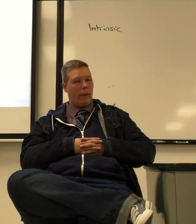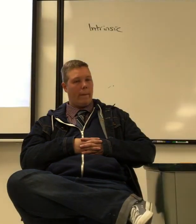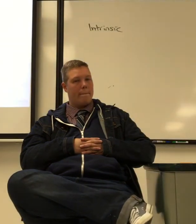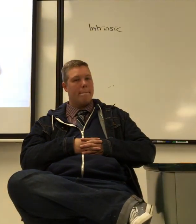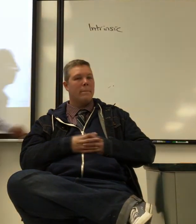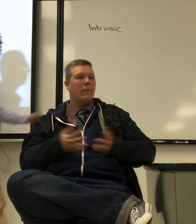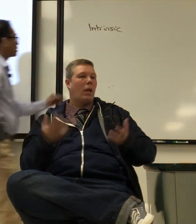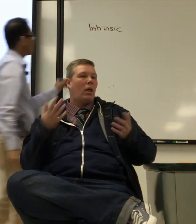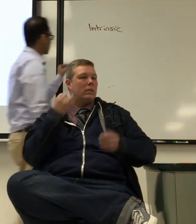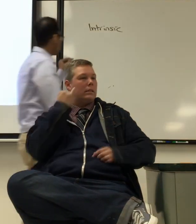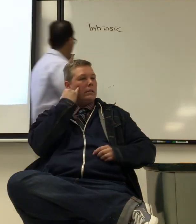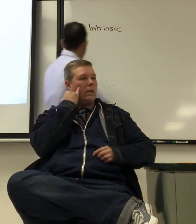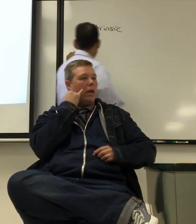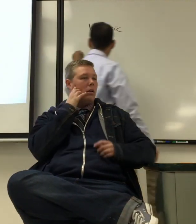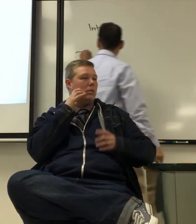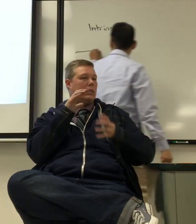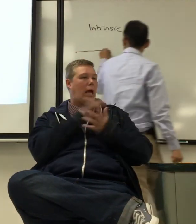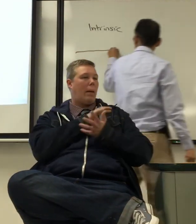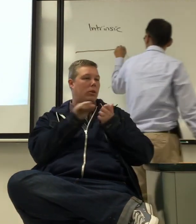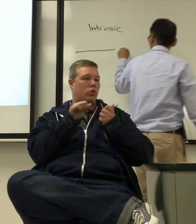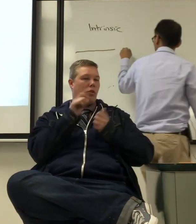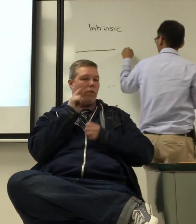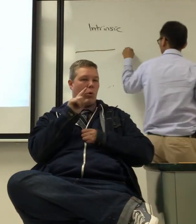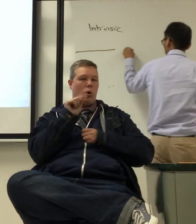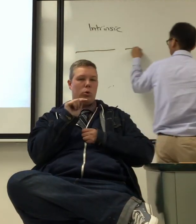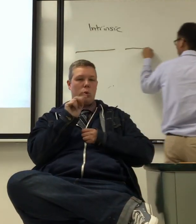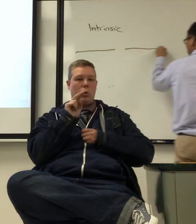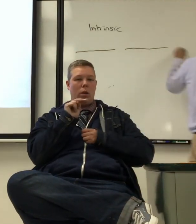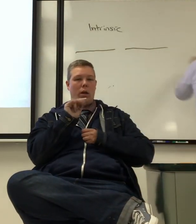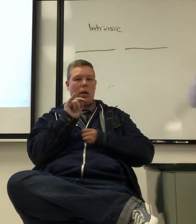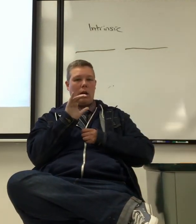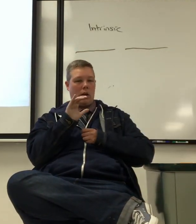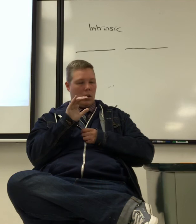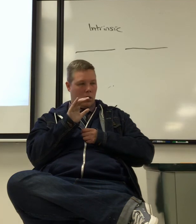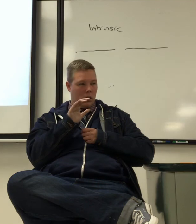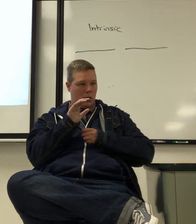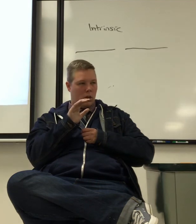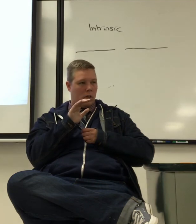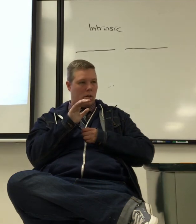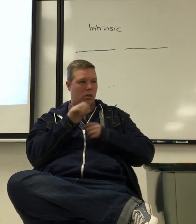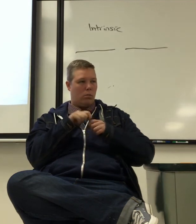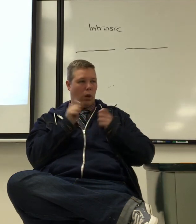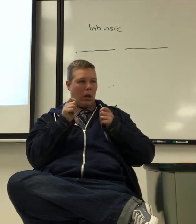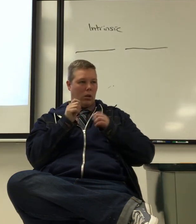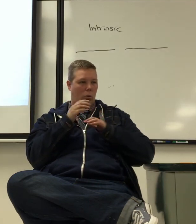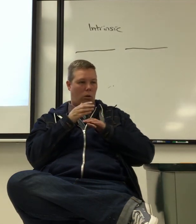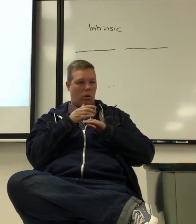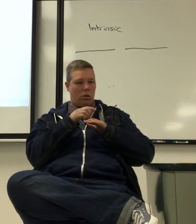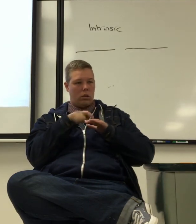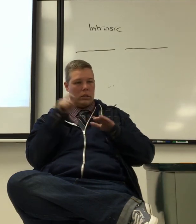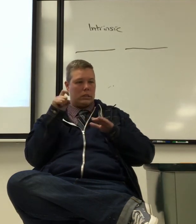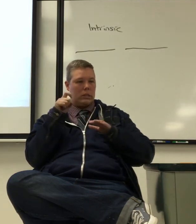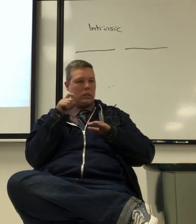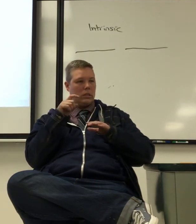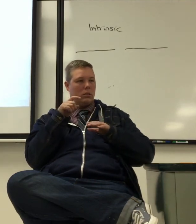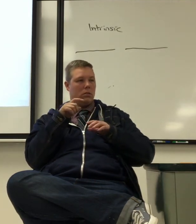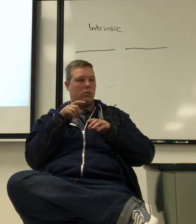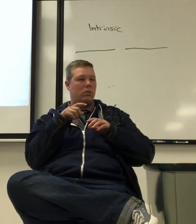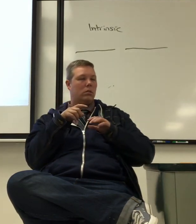the tunics. So let me just draw a continuous line there and put a break in it for both. Because both are happening at the same